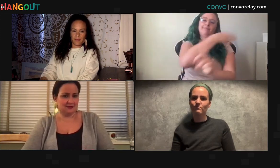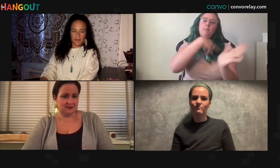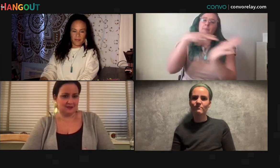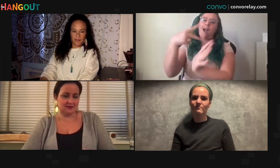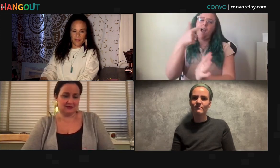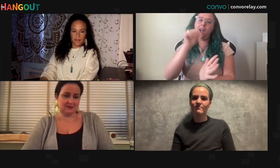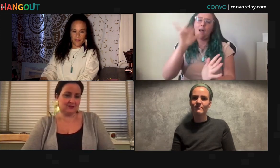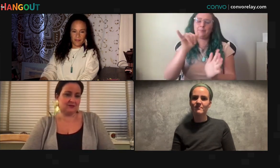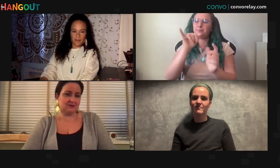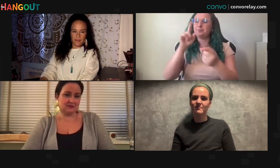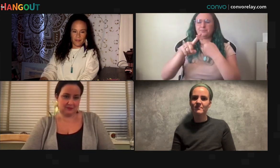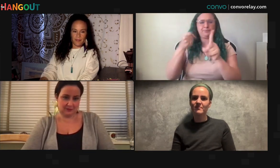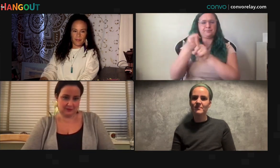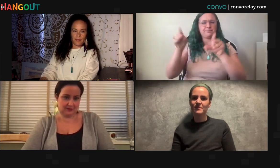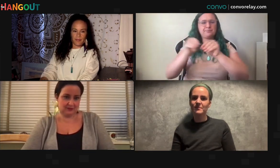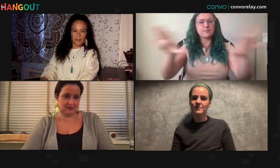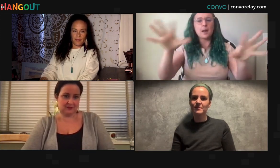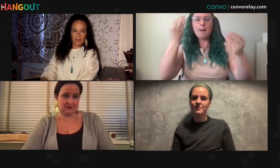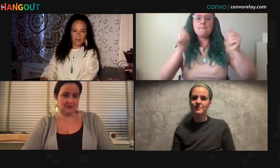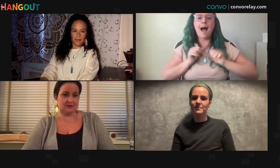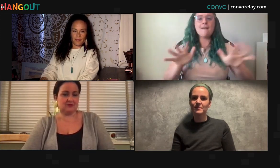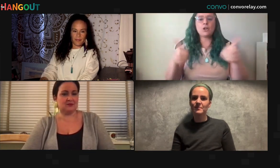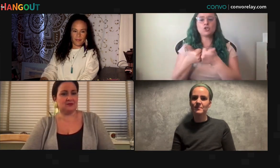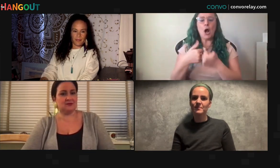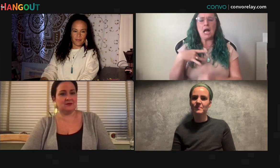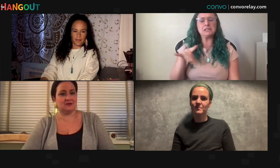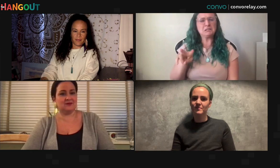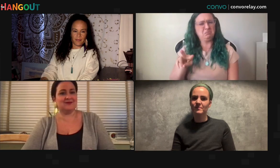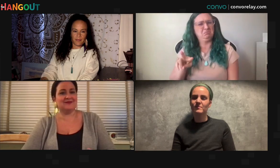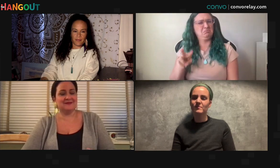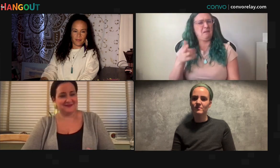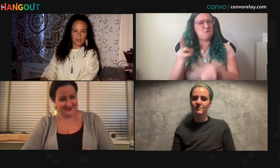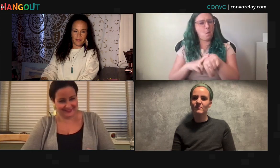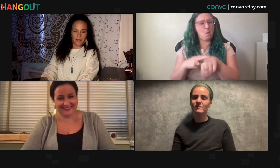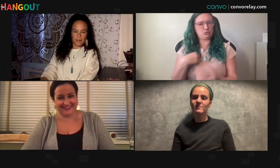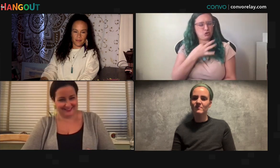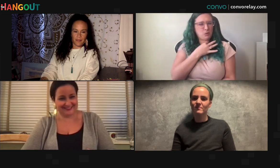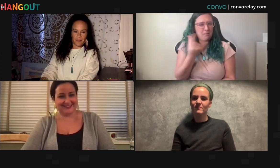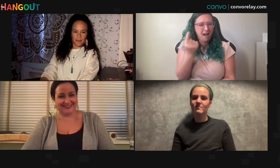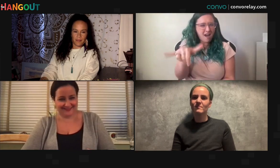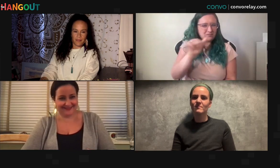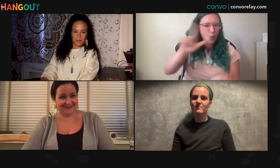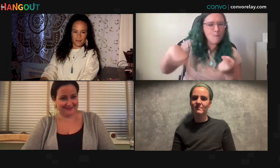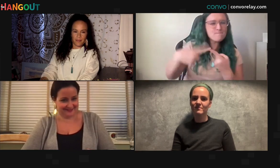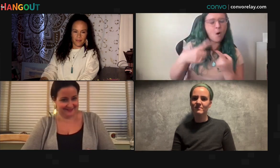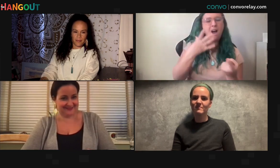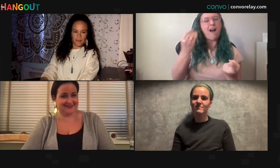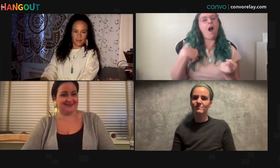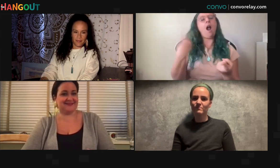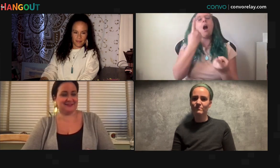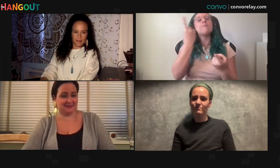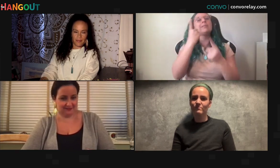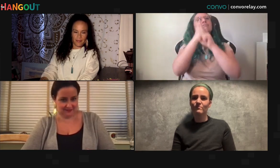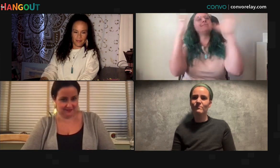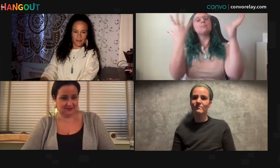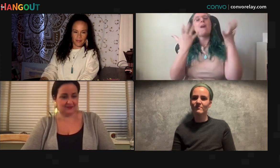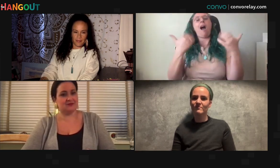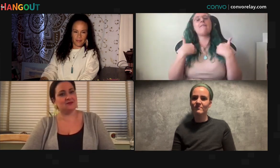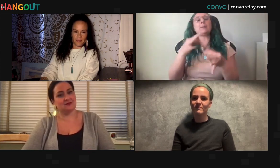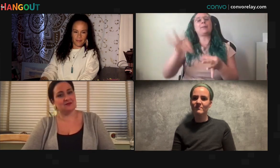pandemic, I was reading a lot about Gabby Bernstein, and then I saw the manifestation challenge, and I was curious about what it was